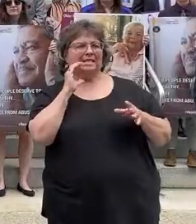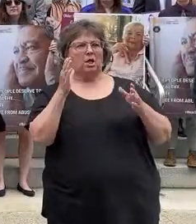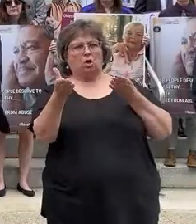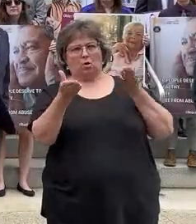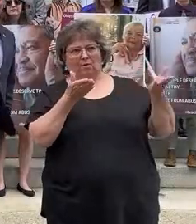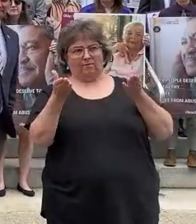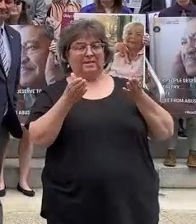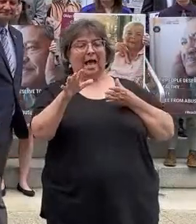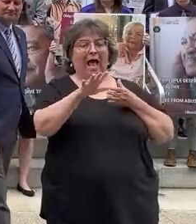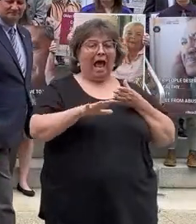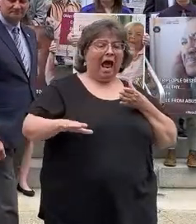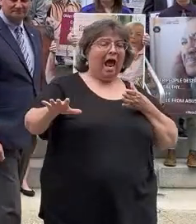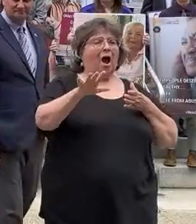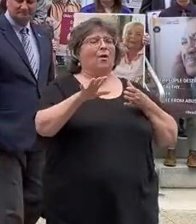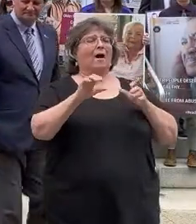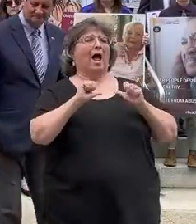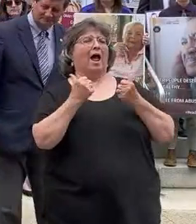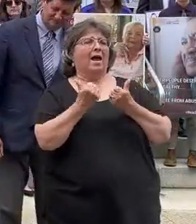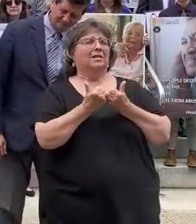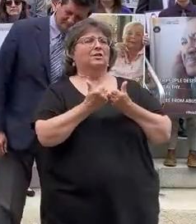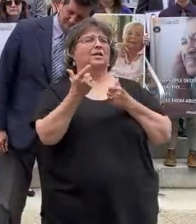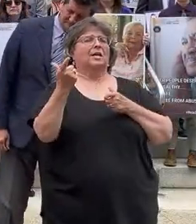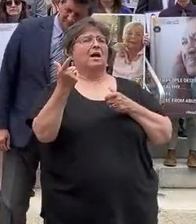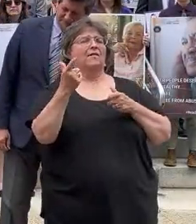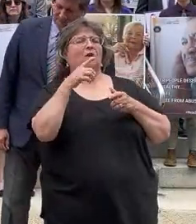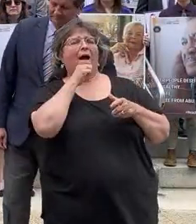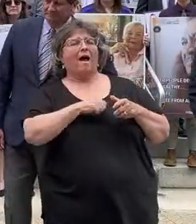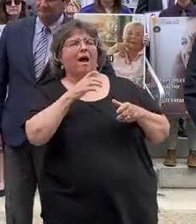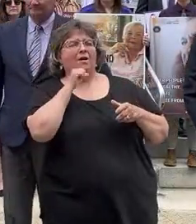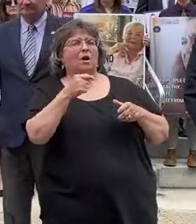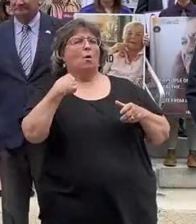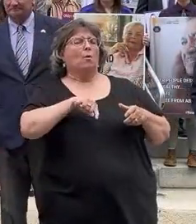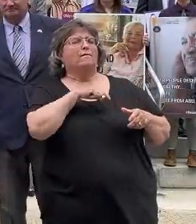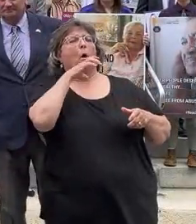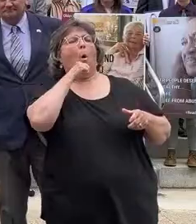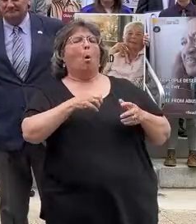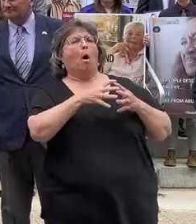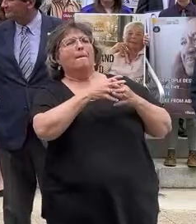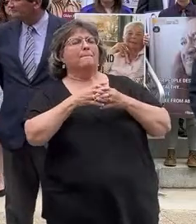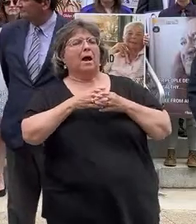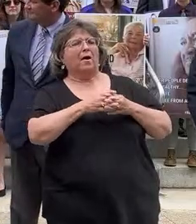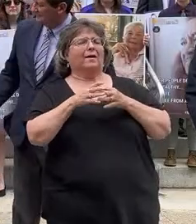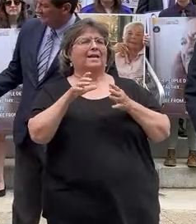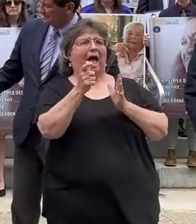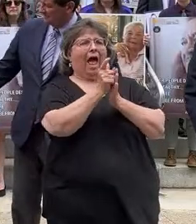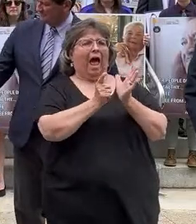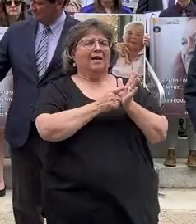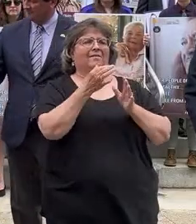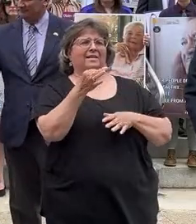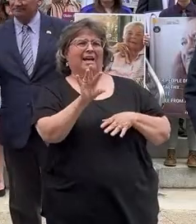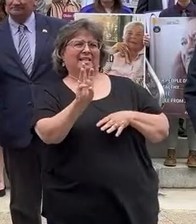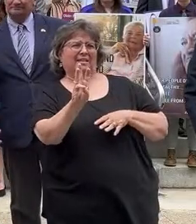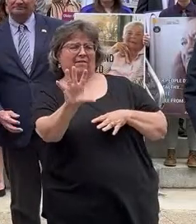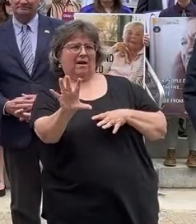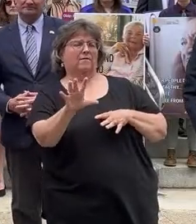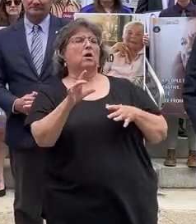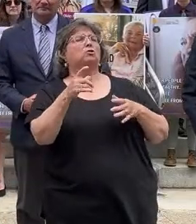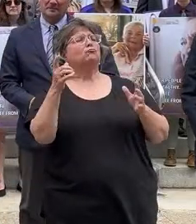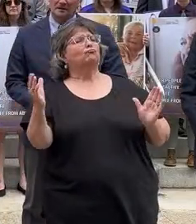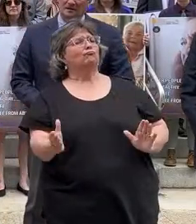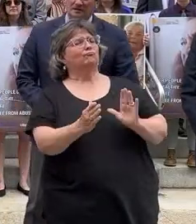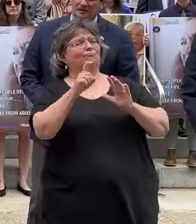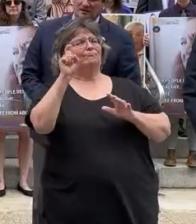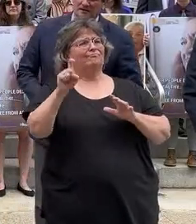Erie Agency on Aging, we are designated by New York State under the authority of the Older Americans Act of 1965 to address the needs and